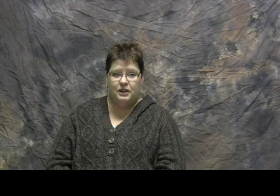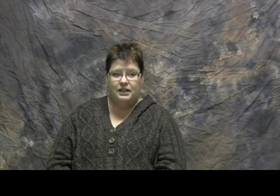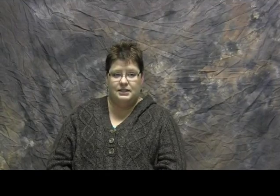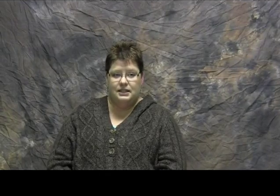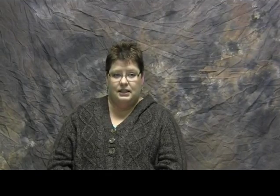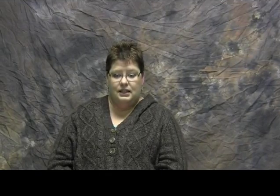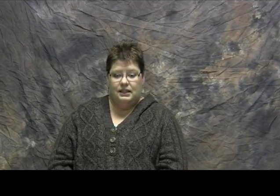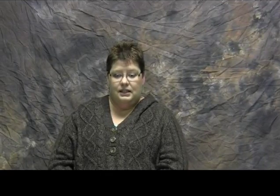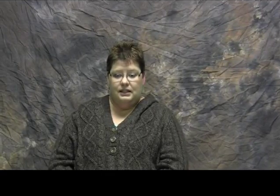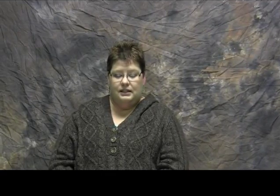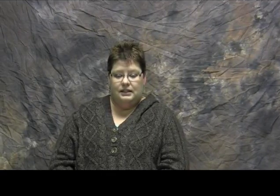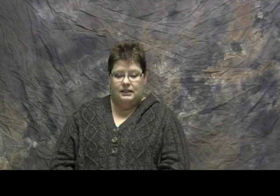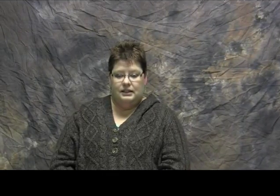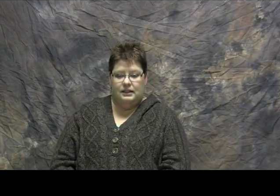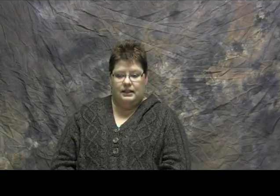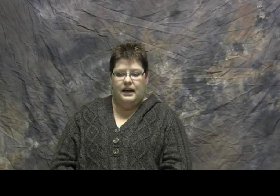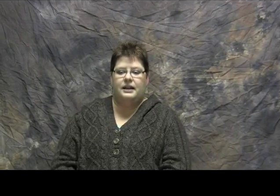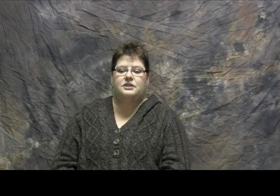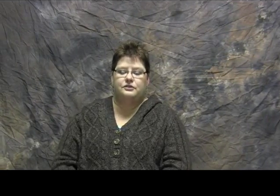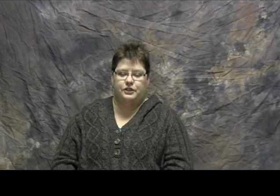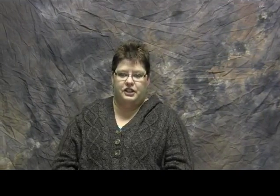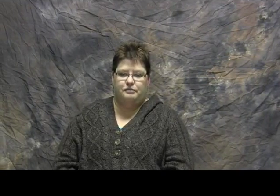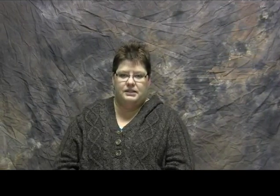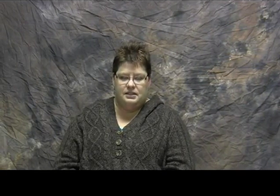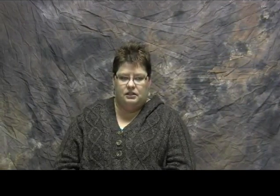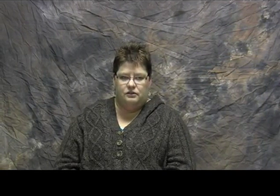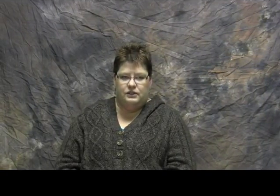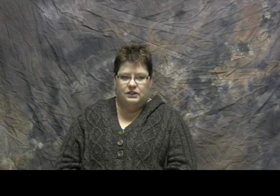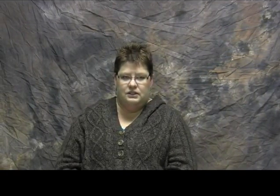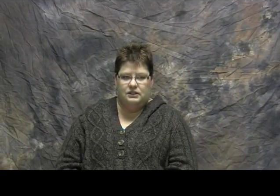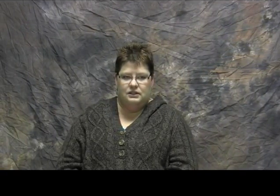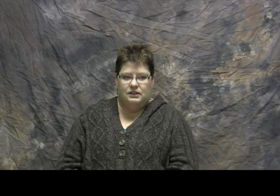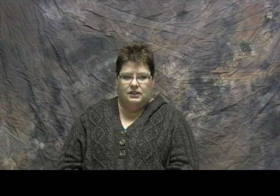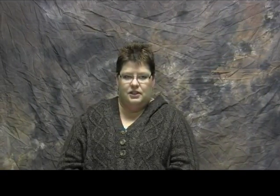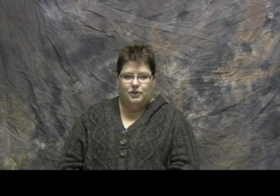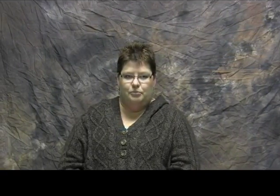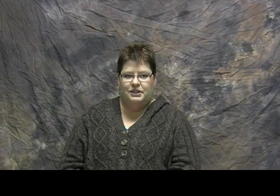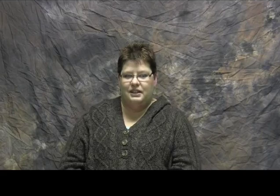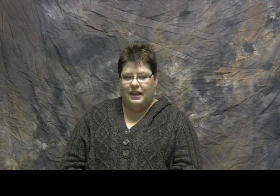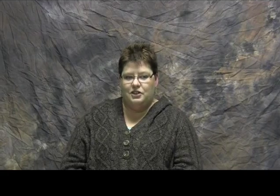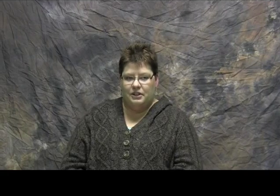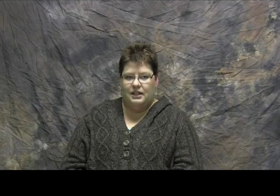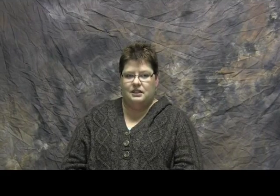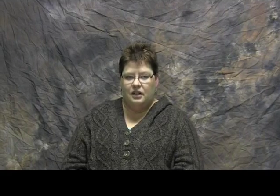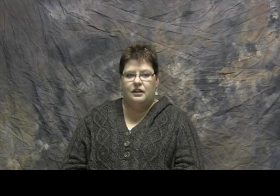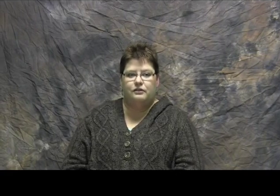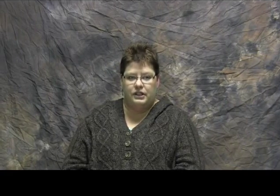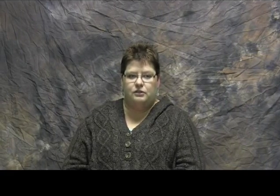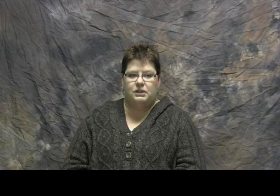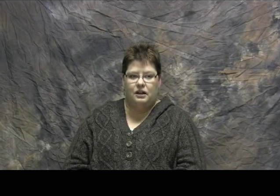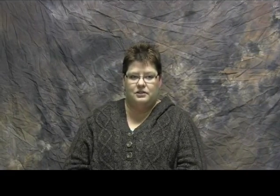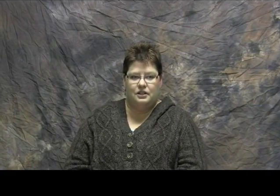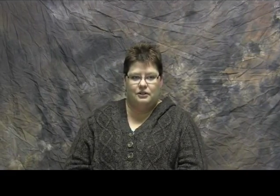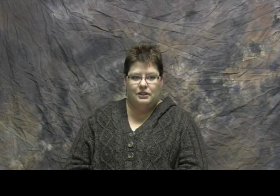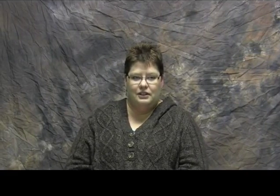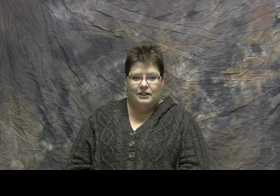twice, I had to forgive myself. But then I had to realize that God had forgiven me also,